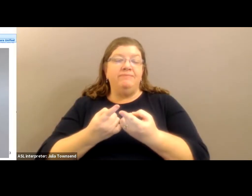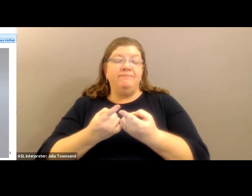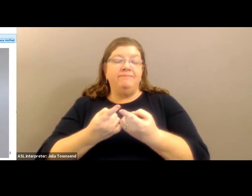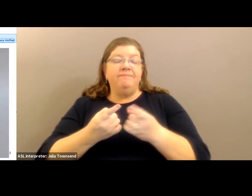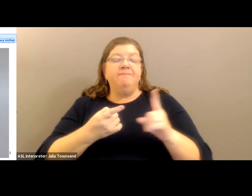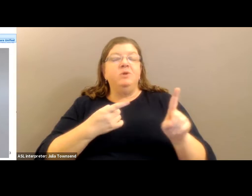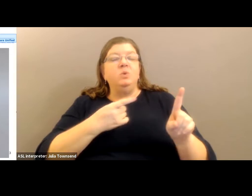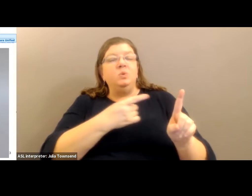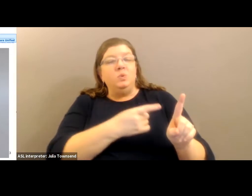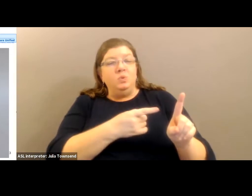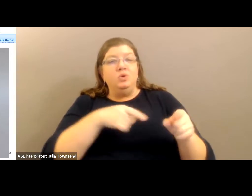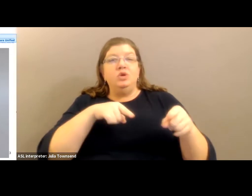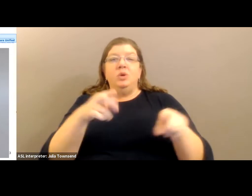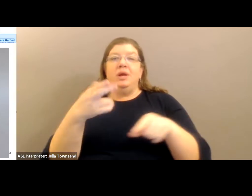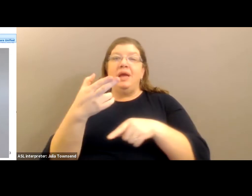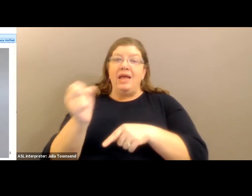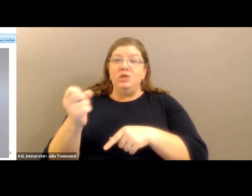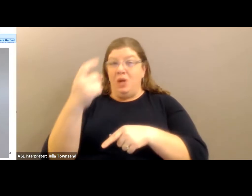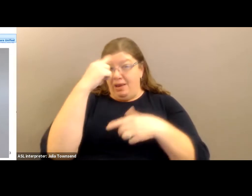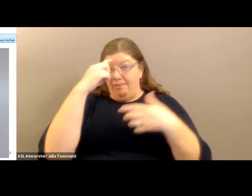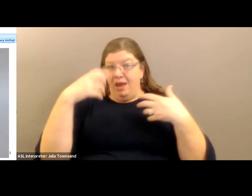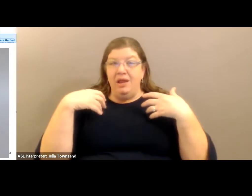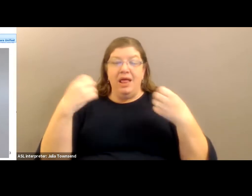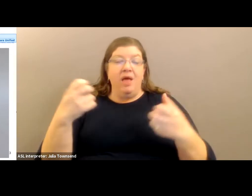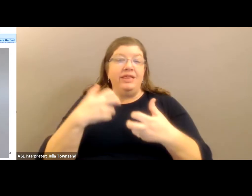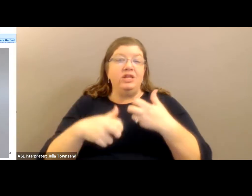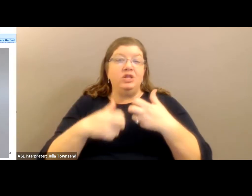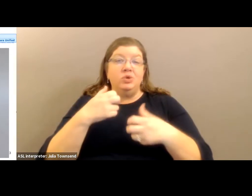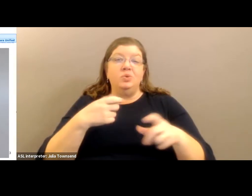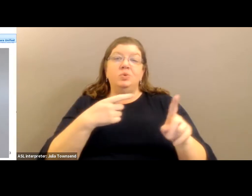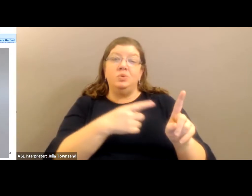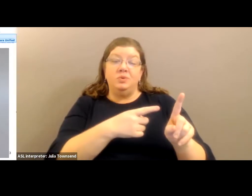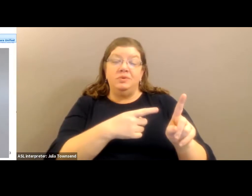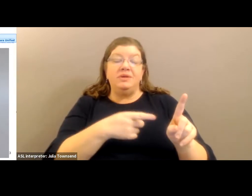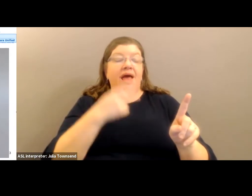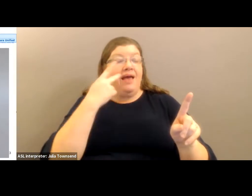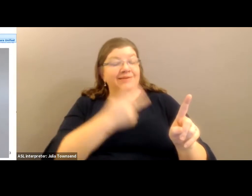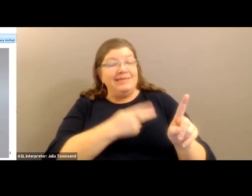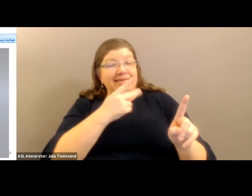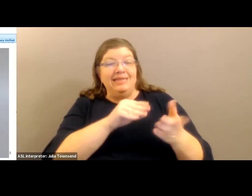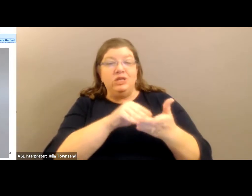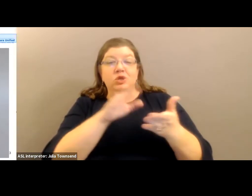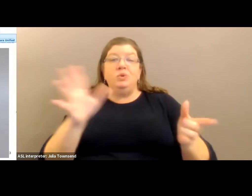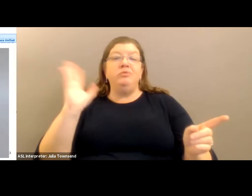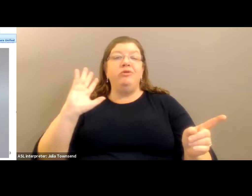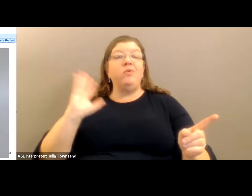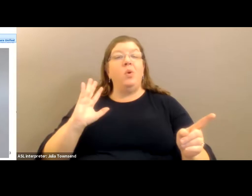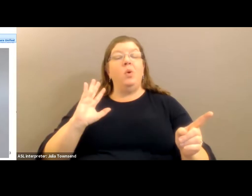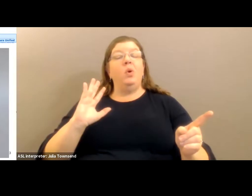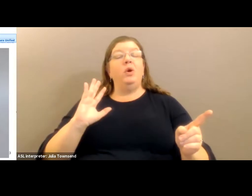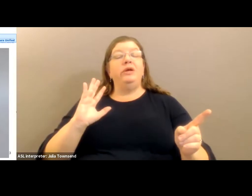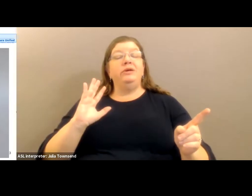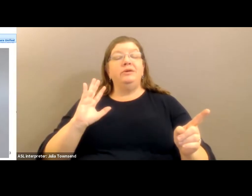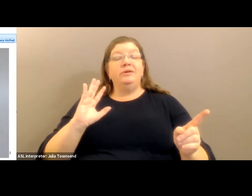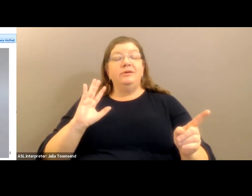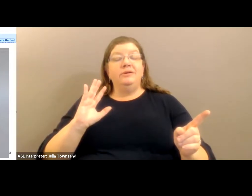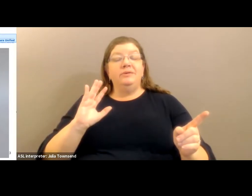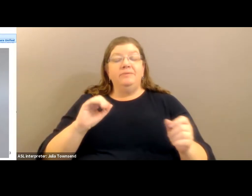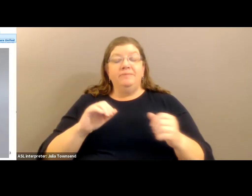who in high school had mental health issues, and I've seen this student around before.